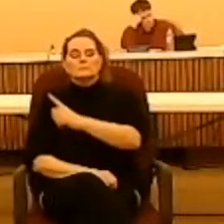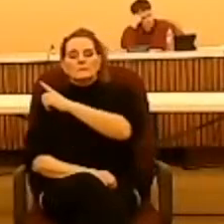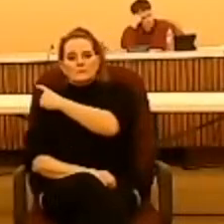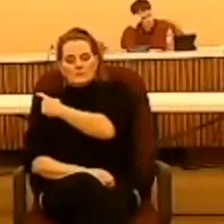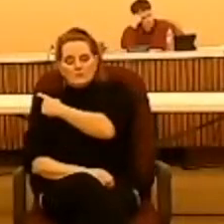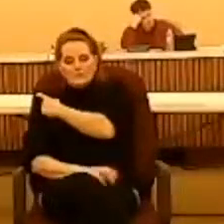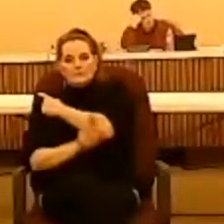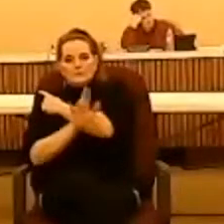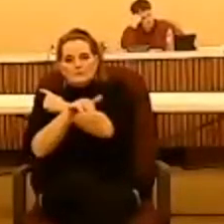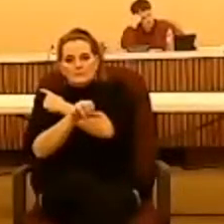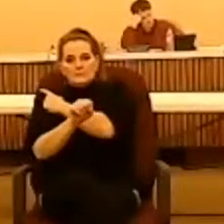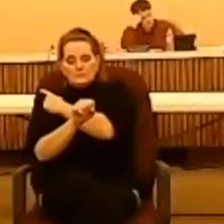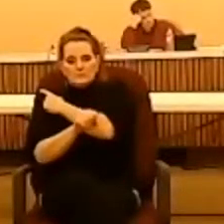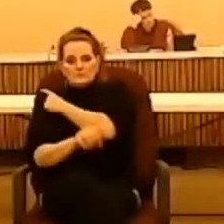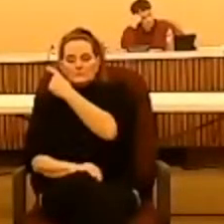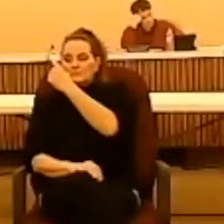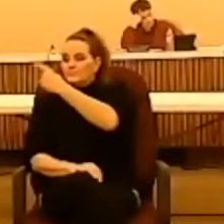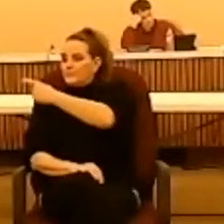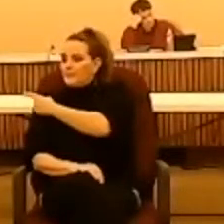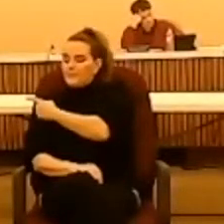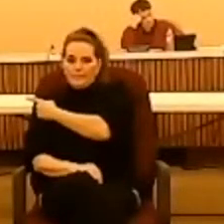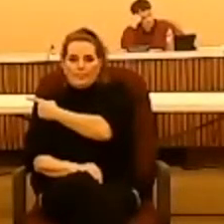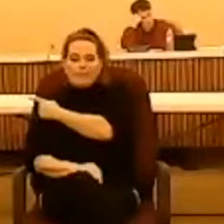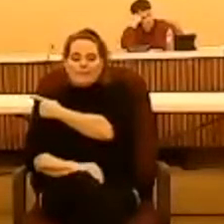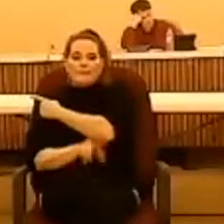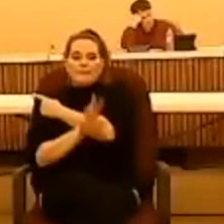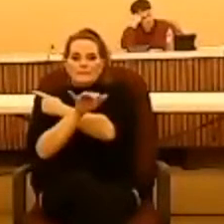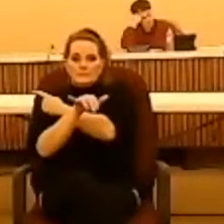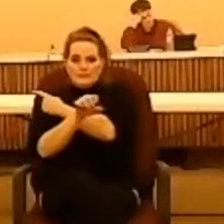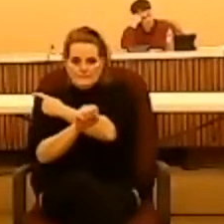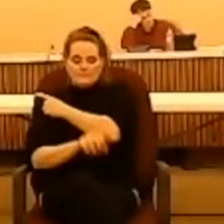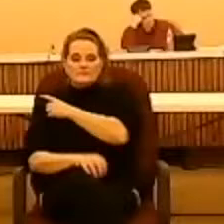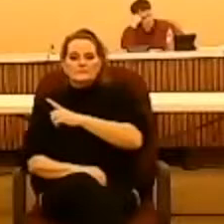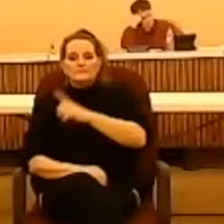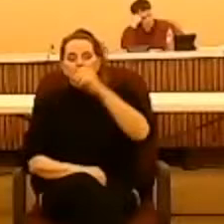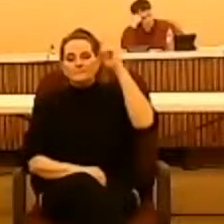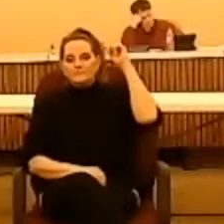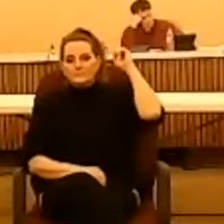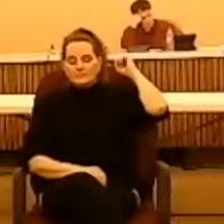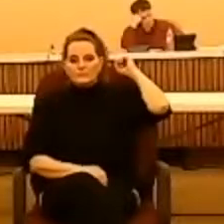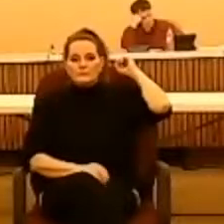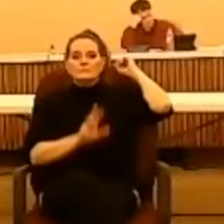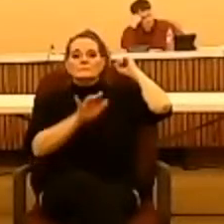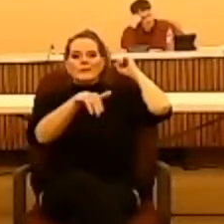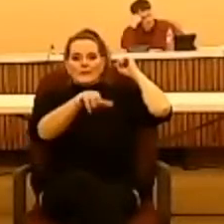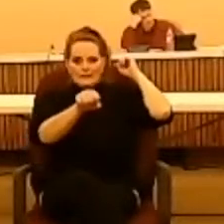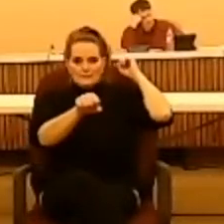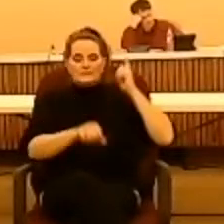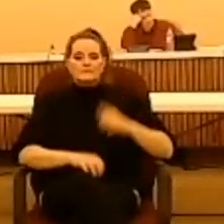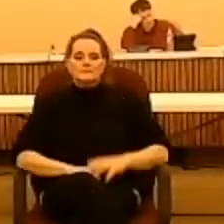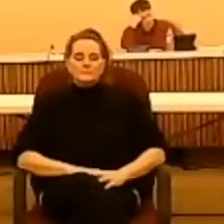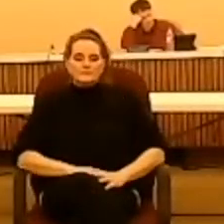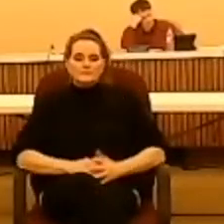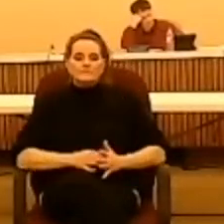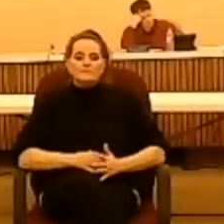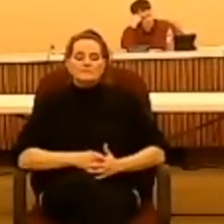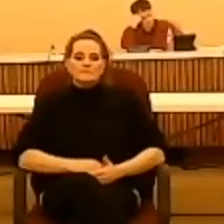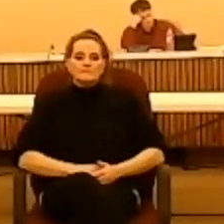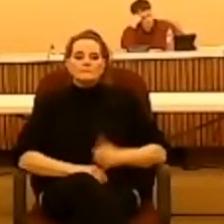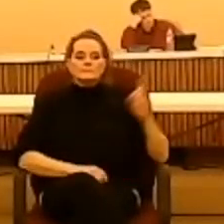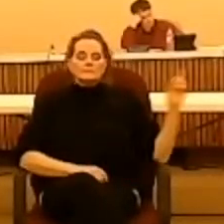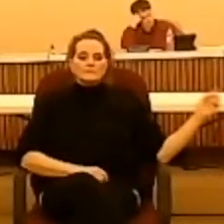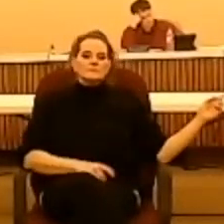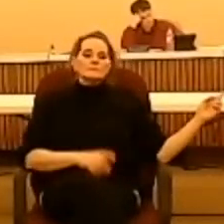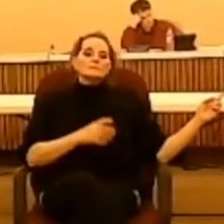Councilmember Safranek, Aye. Councilmember Bolsner, Aye. Supervisor Schultz. Aye.